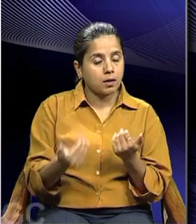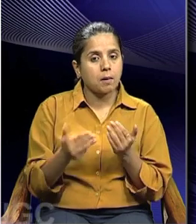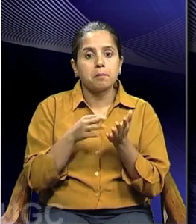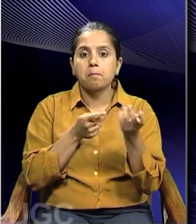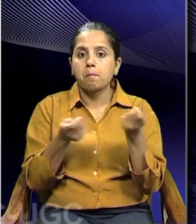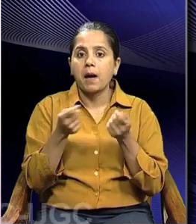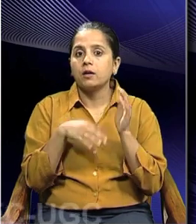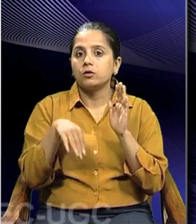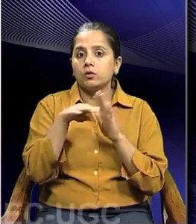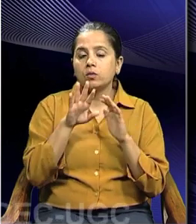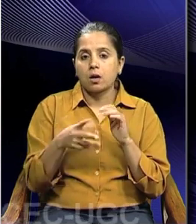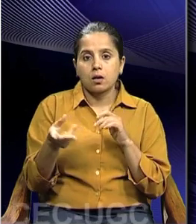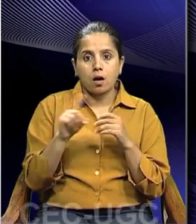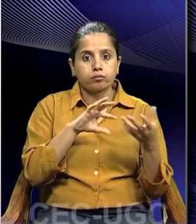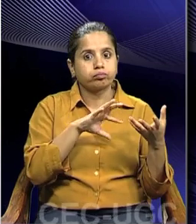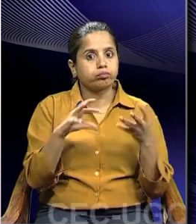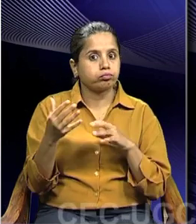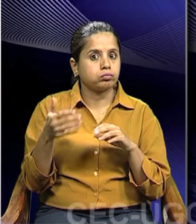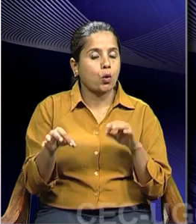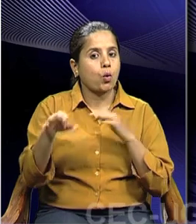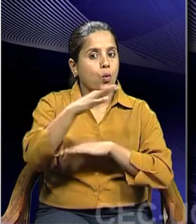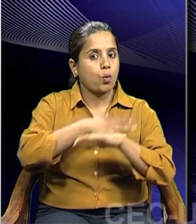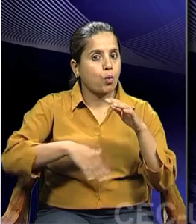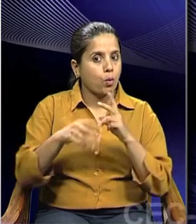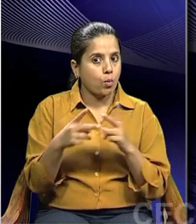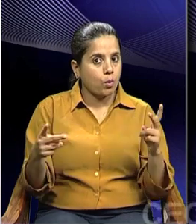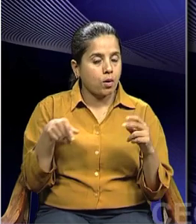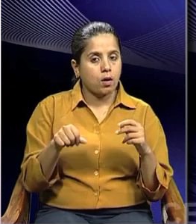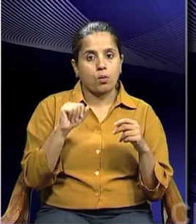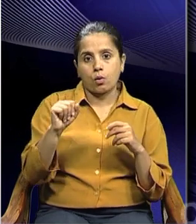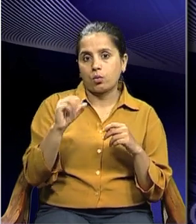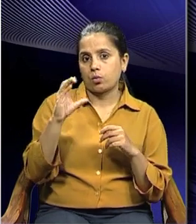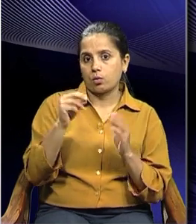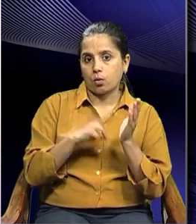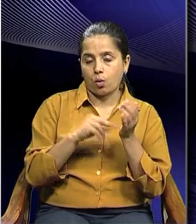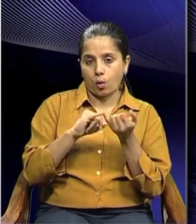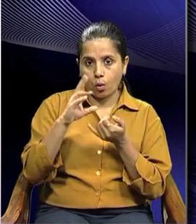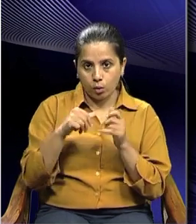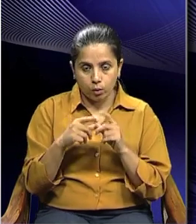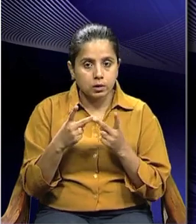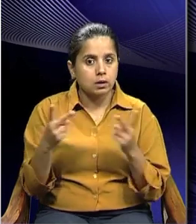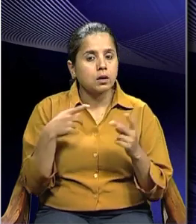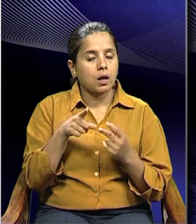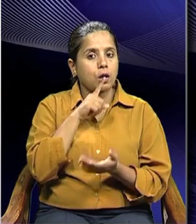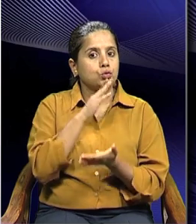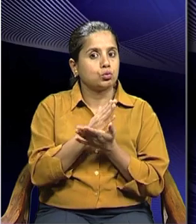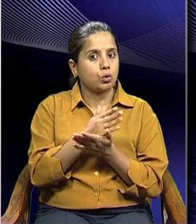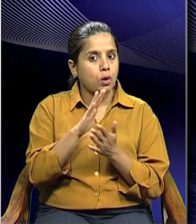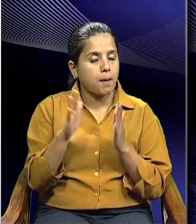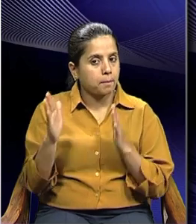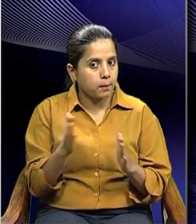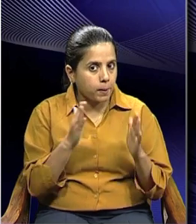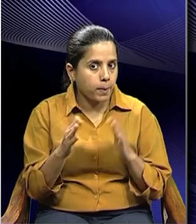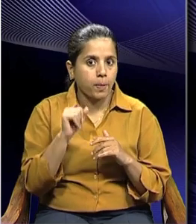level, restructuring the organization in consonance with reinventing, it would ensure preparedness of